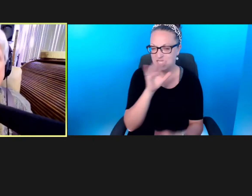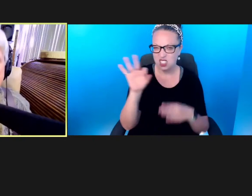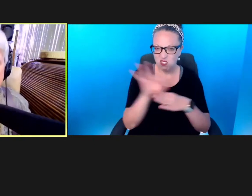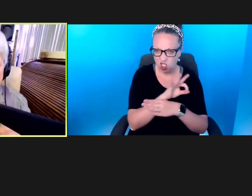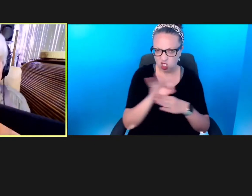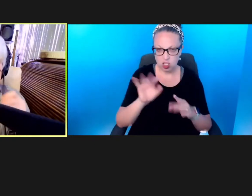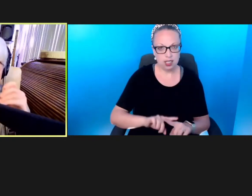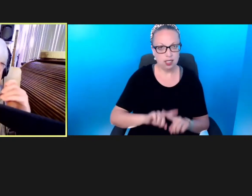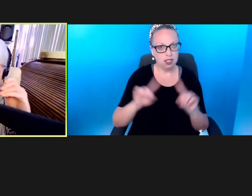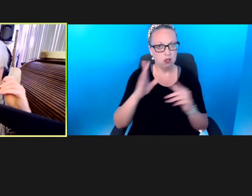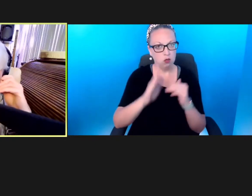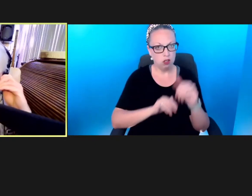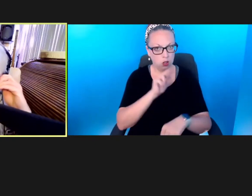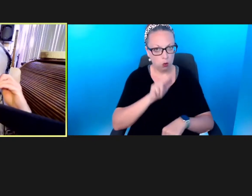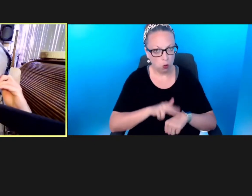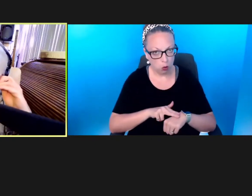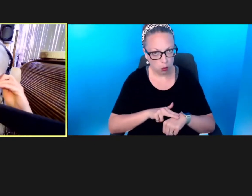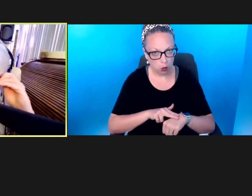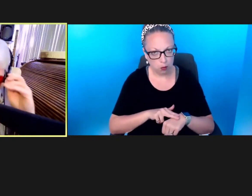the fact that I had